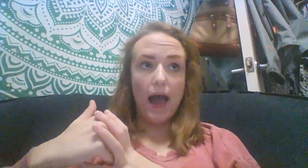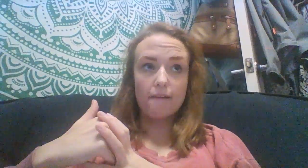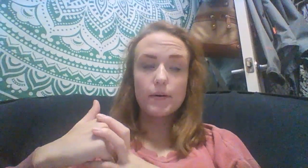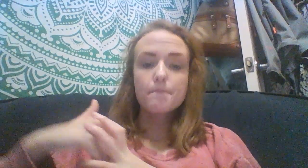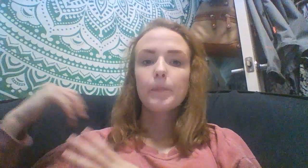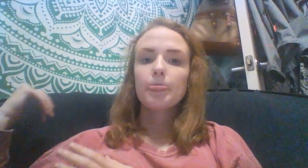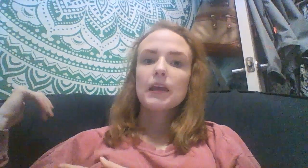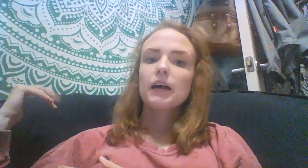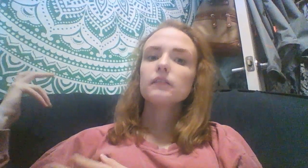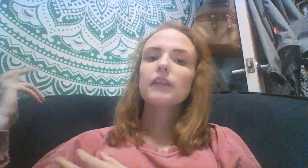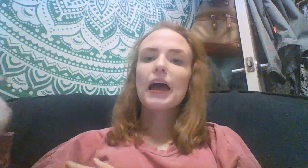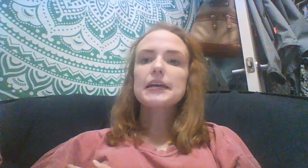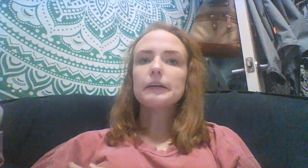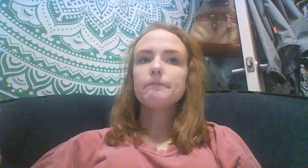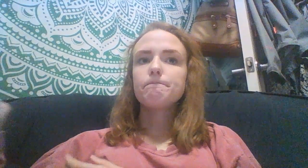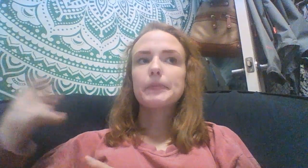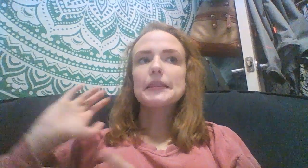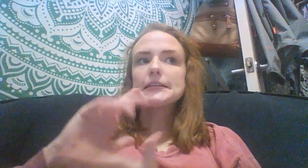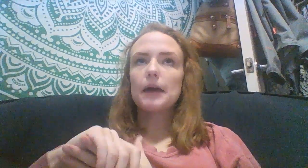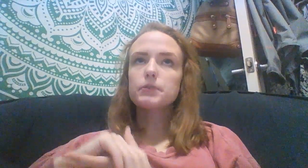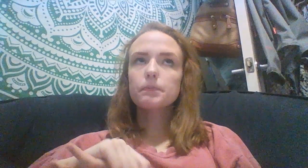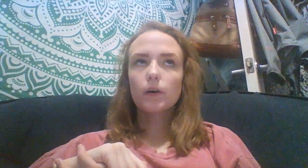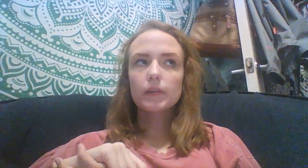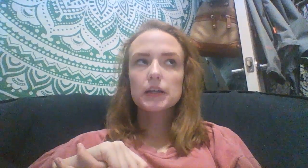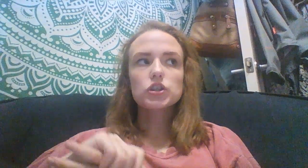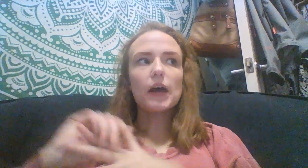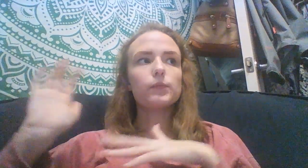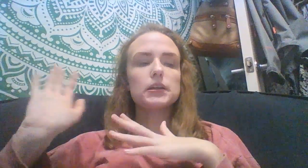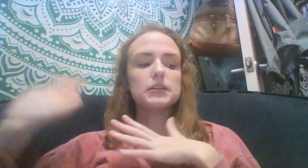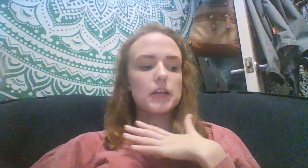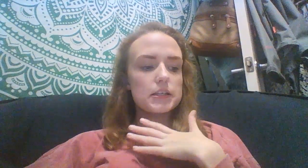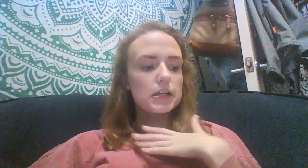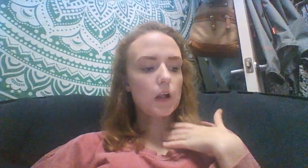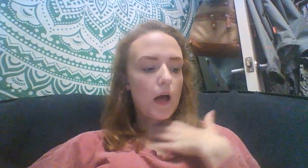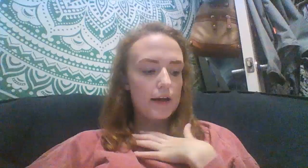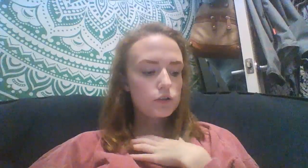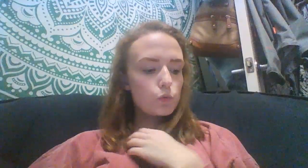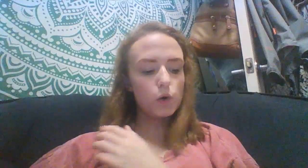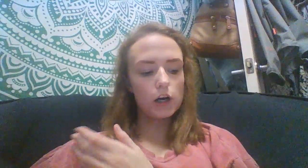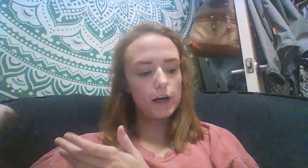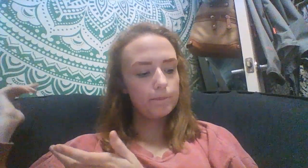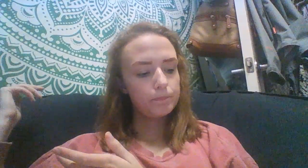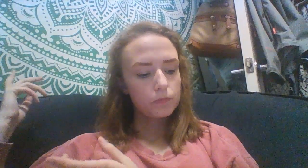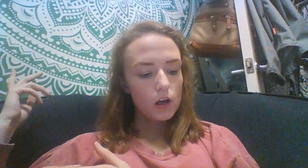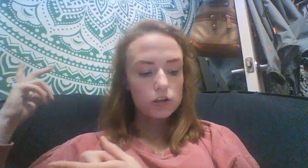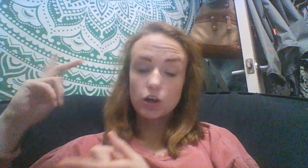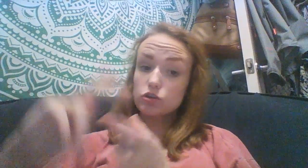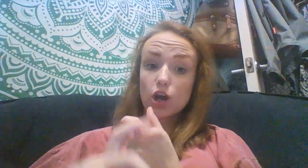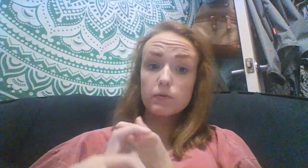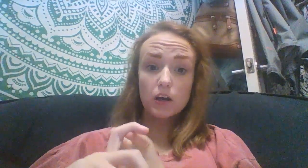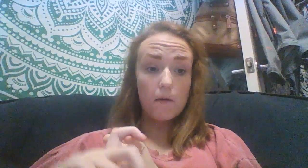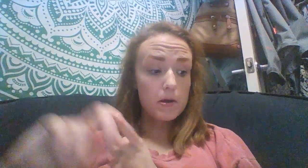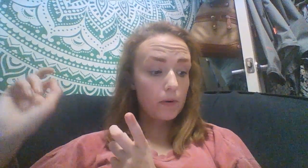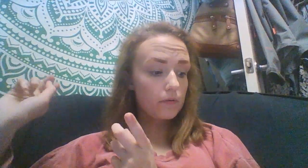have. Like, the types of privilege that we discussed in class were socioeconomic